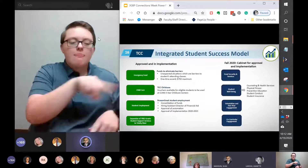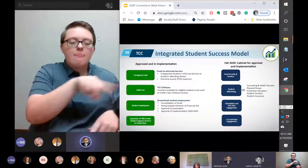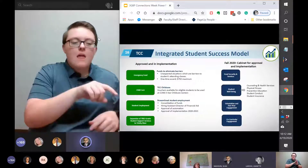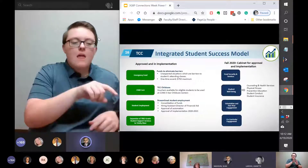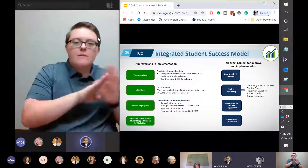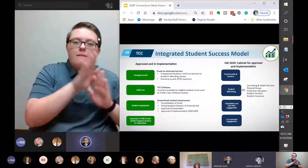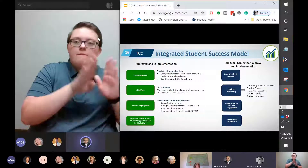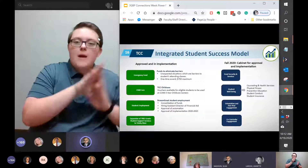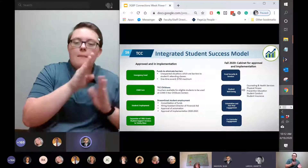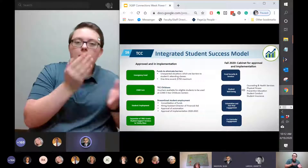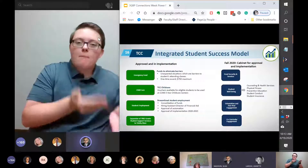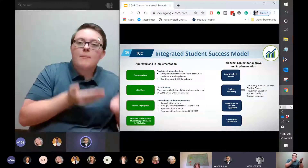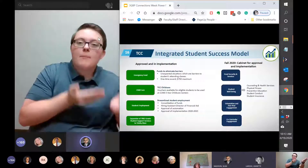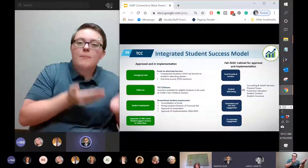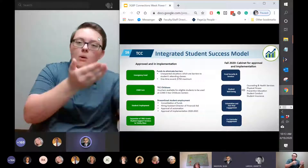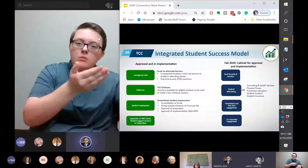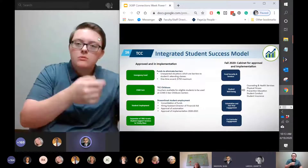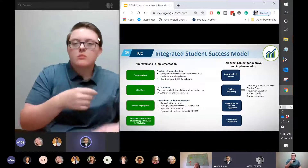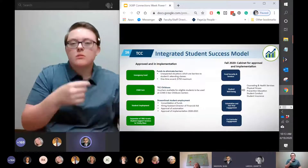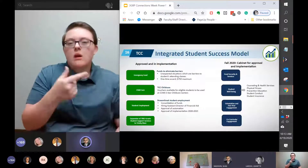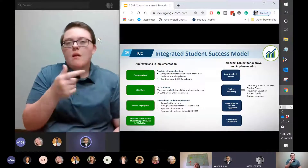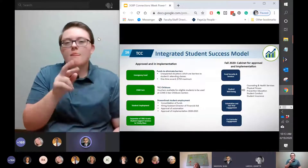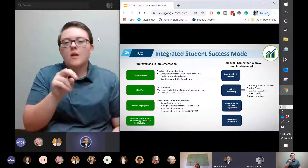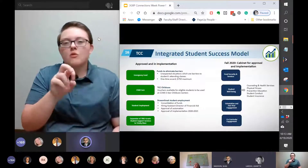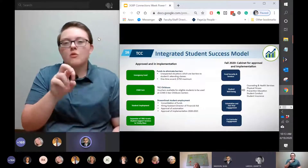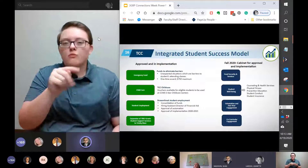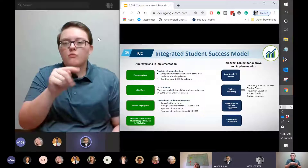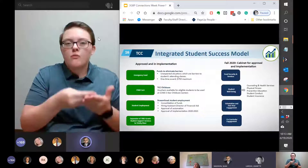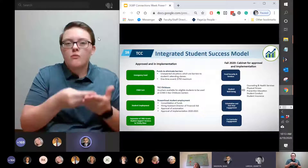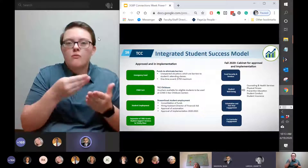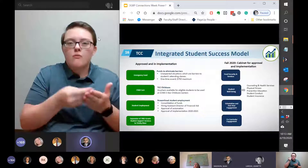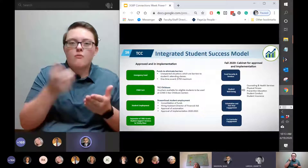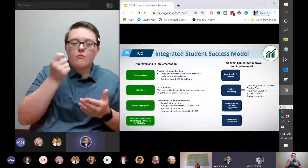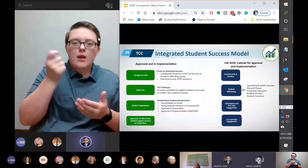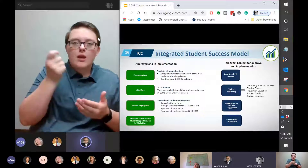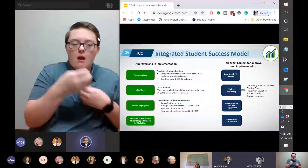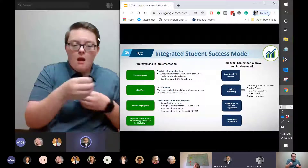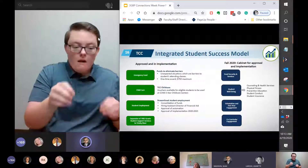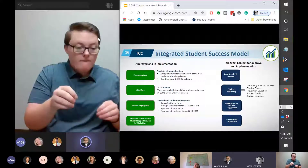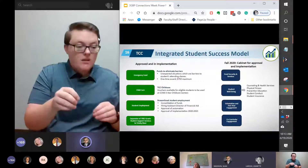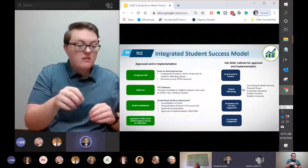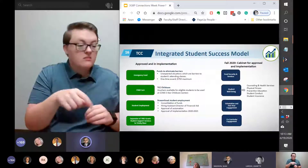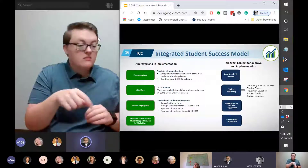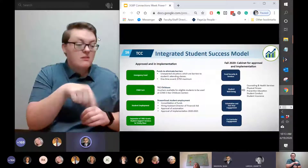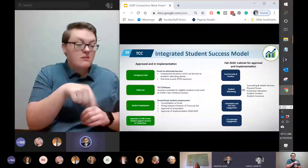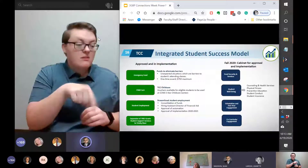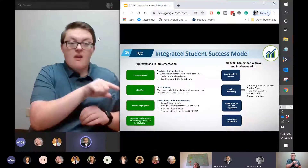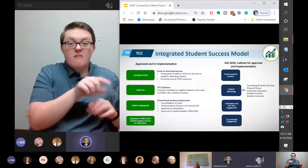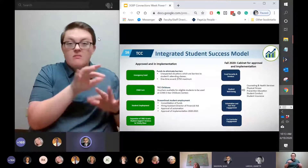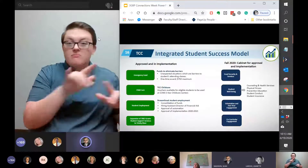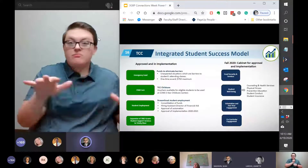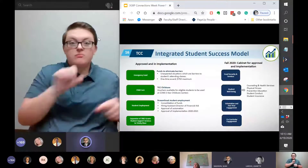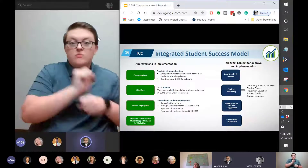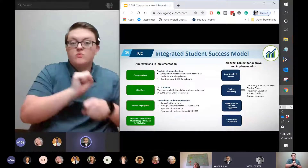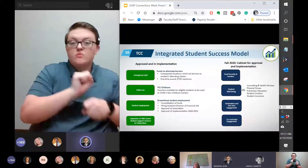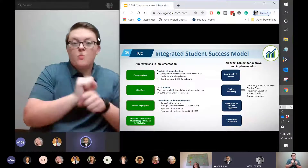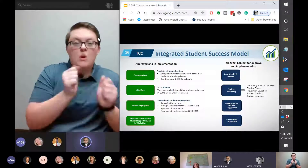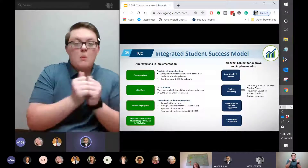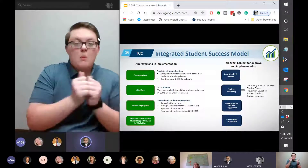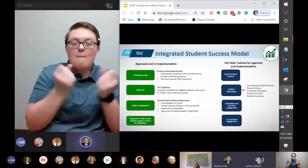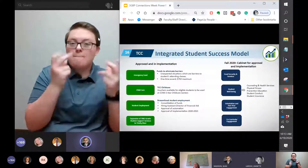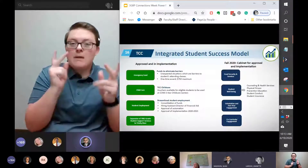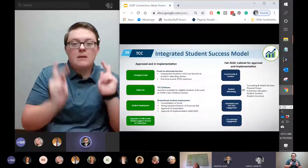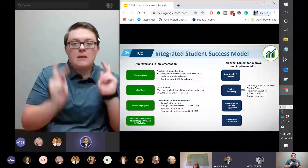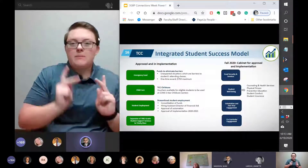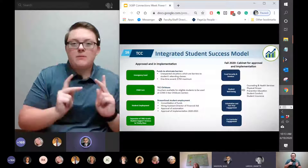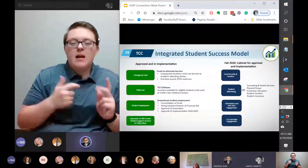with our grants office, et cetera, and others. I don't know all the individuals, and I will get into trouble if I start trying to name